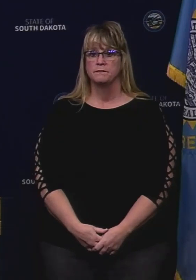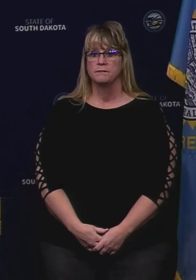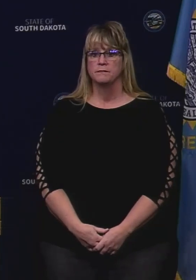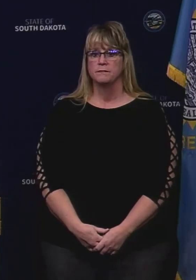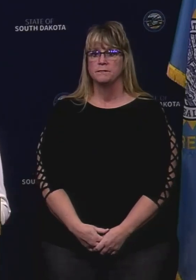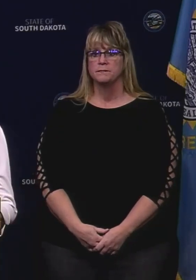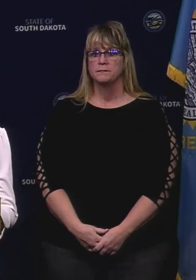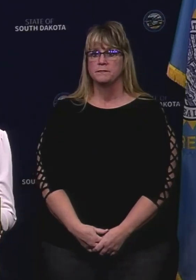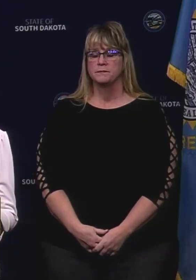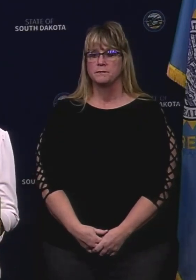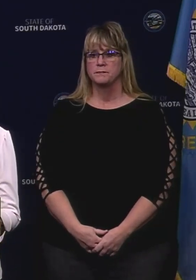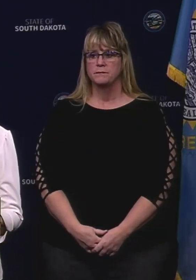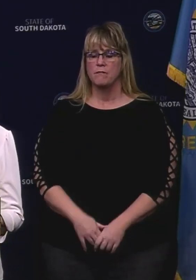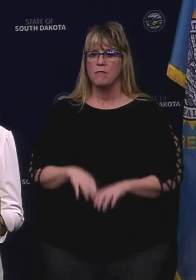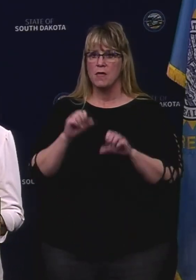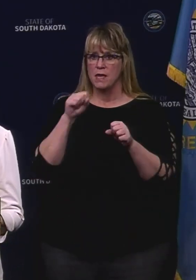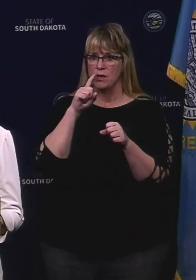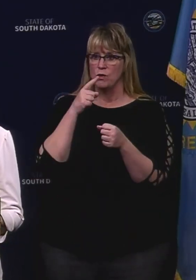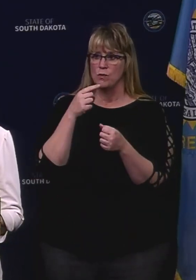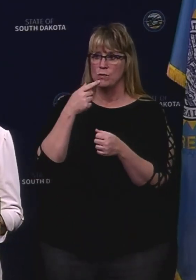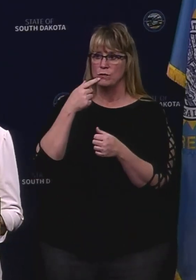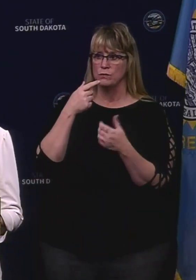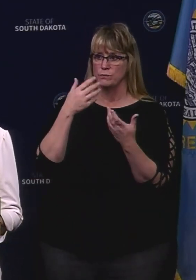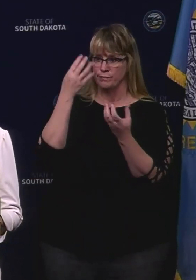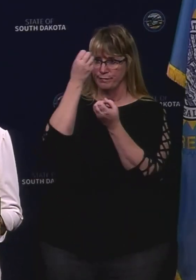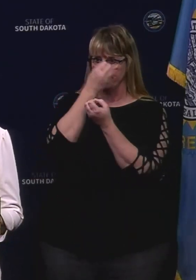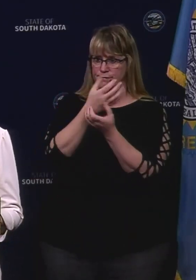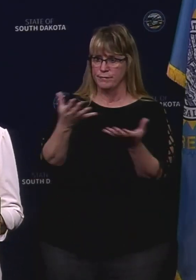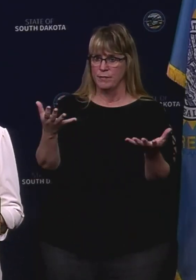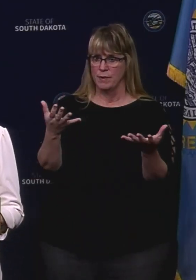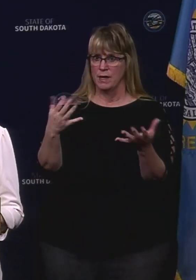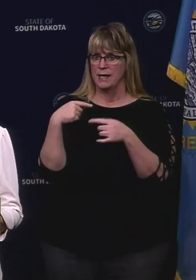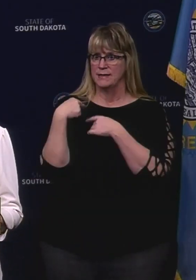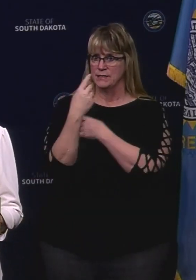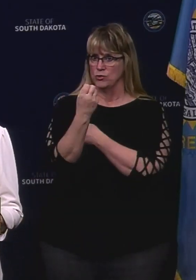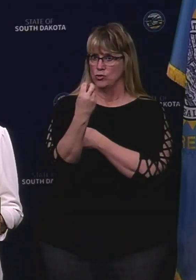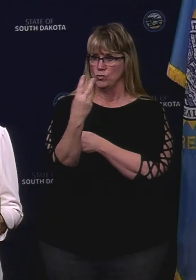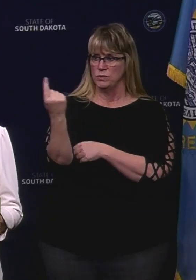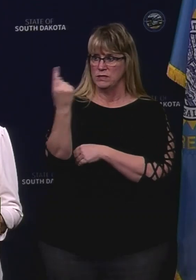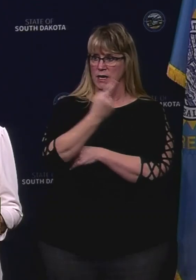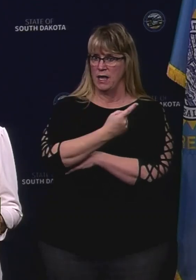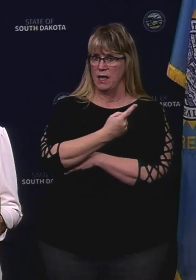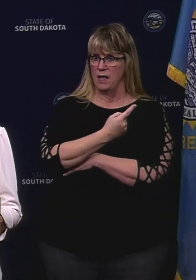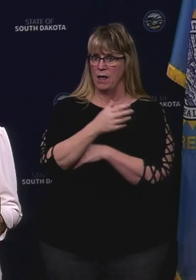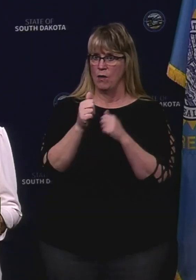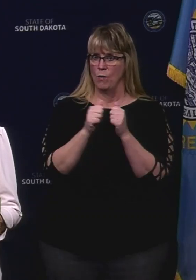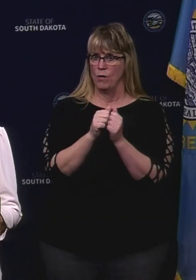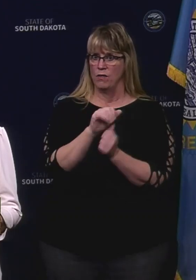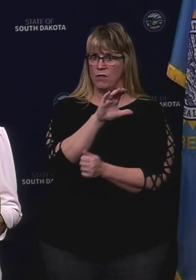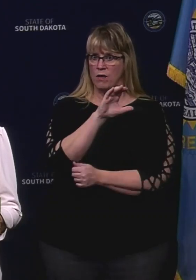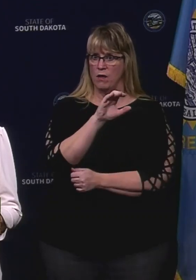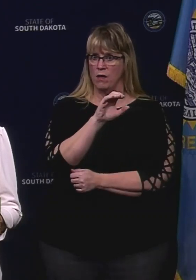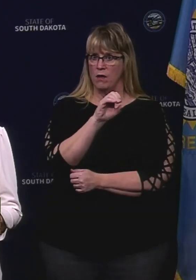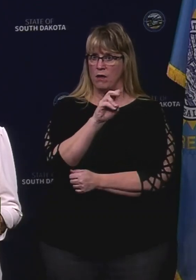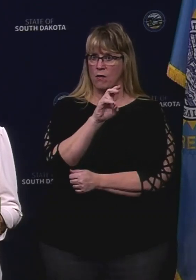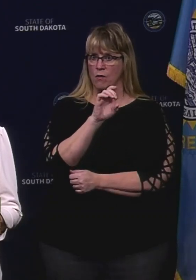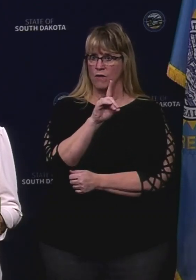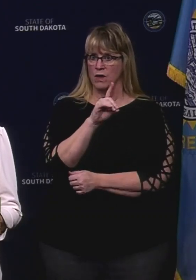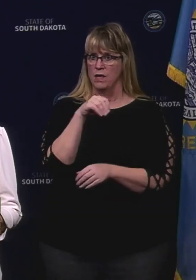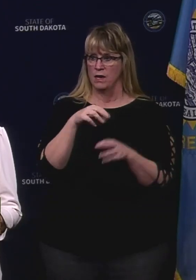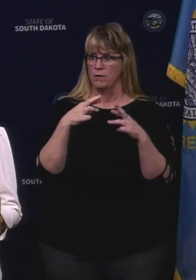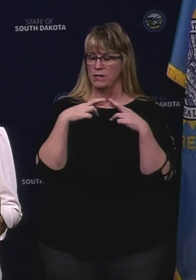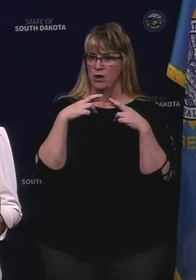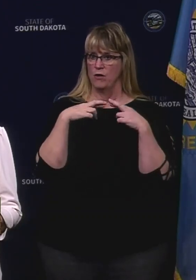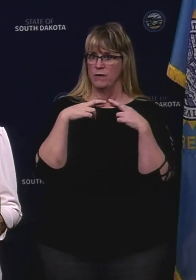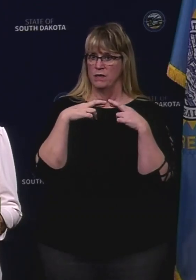Thank you. Can you confirm, since your noon press conference, case of COVID at a retirement living